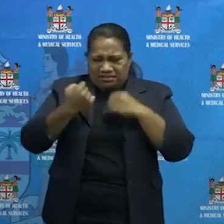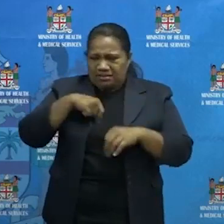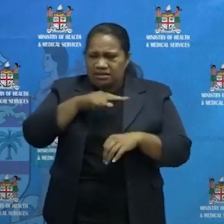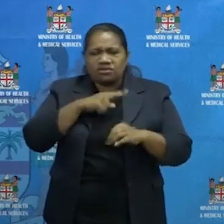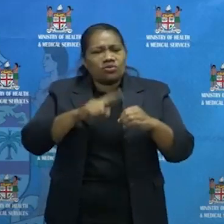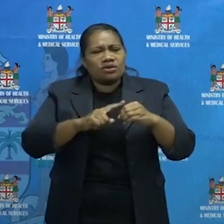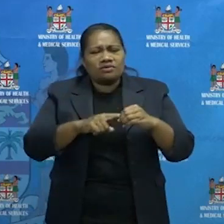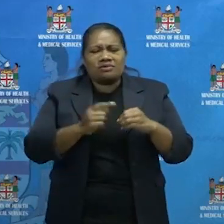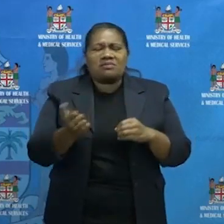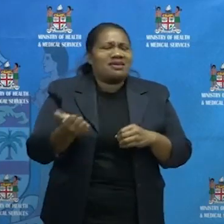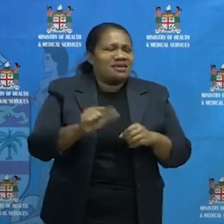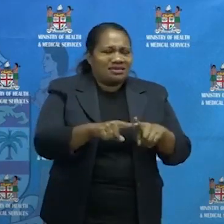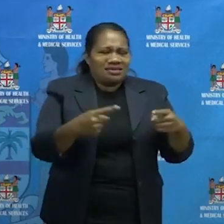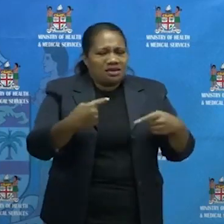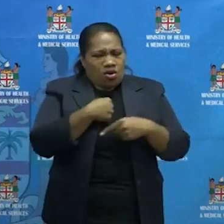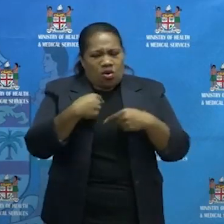covered.